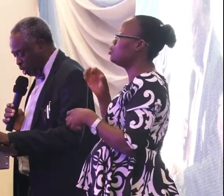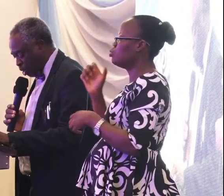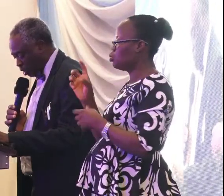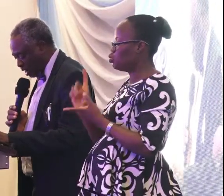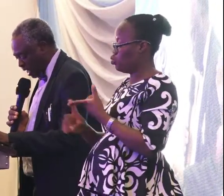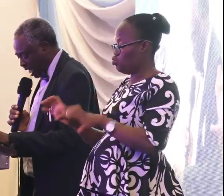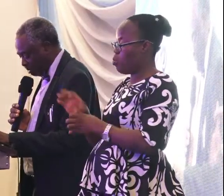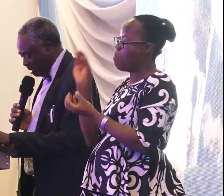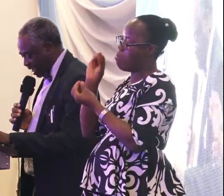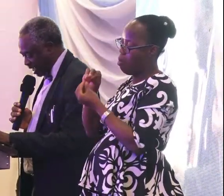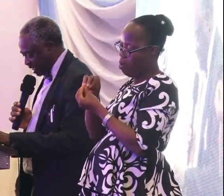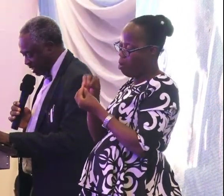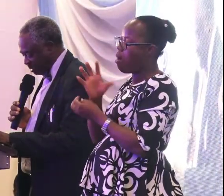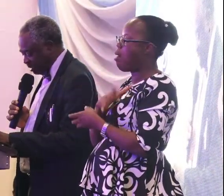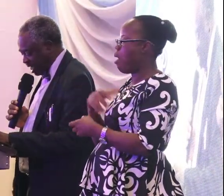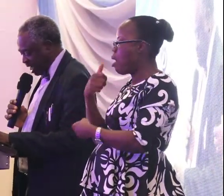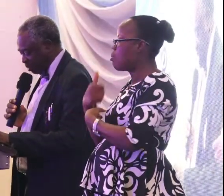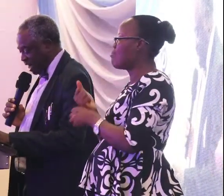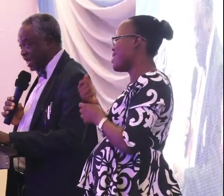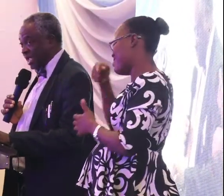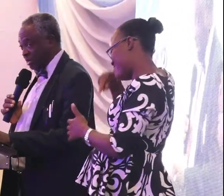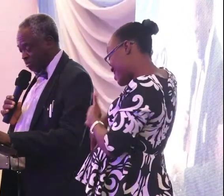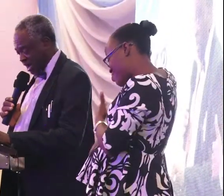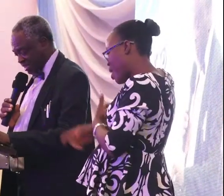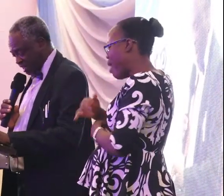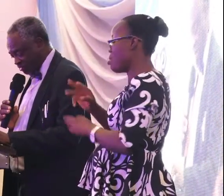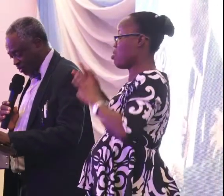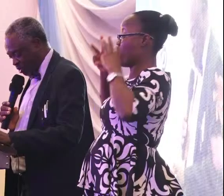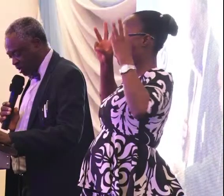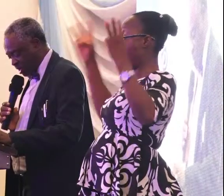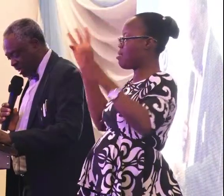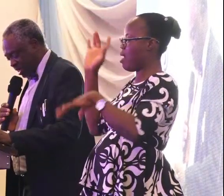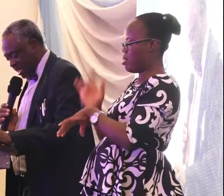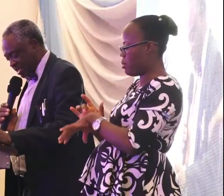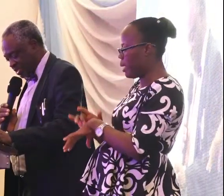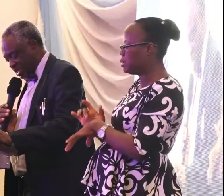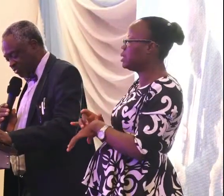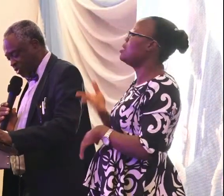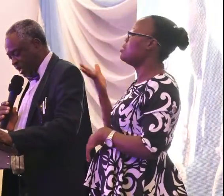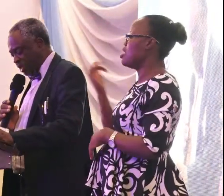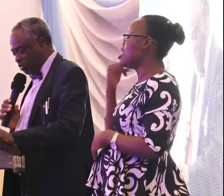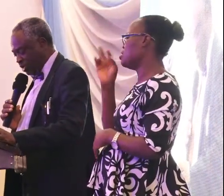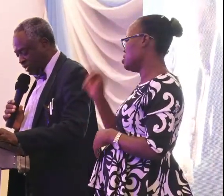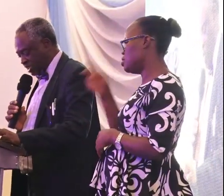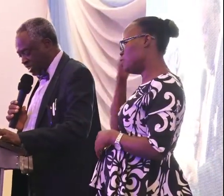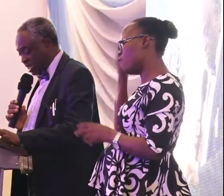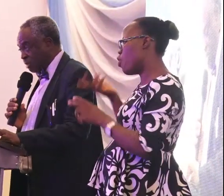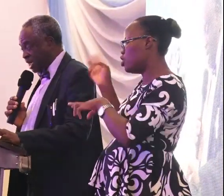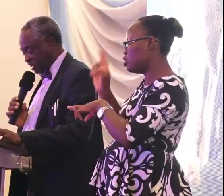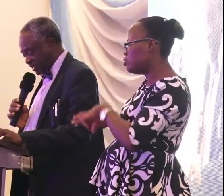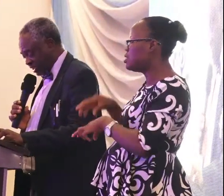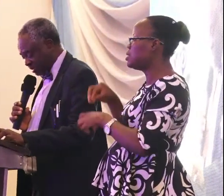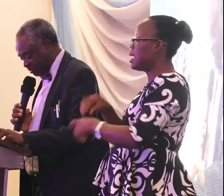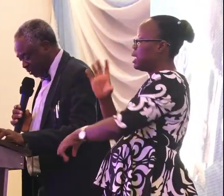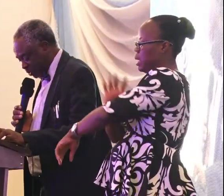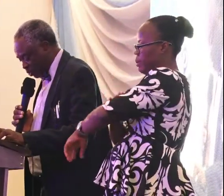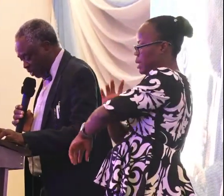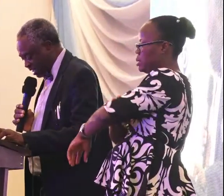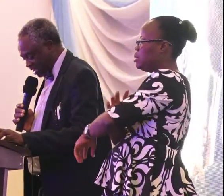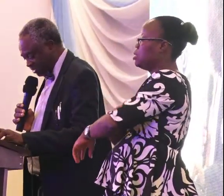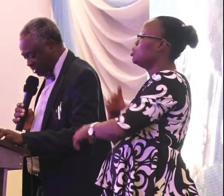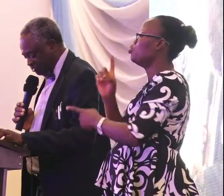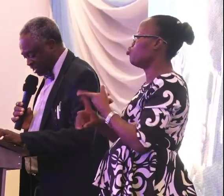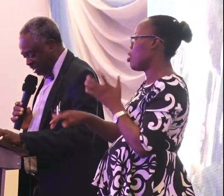do more and make deeper and wider impact, therefore, there is need for increase in the capacity